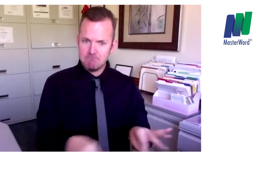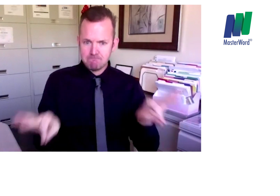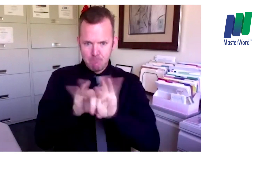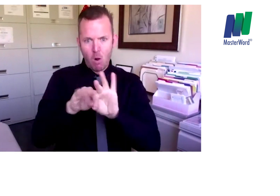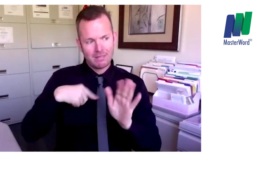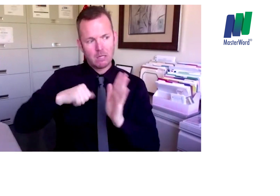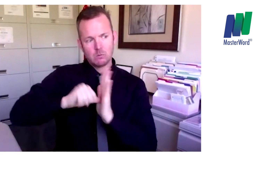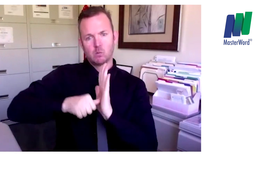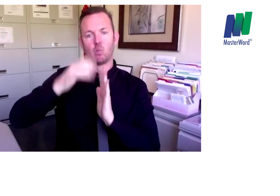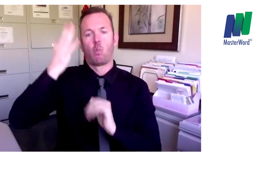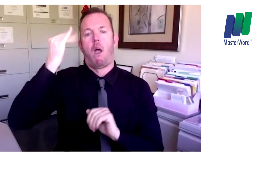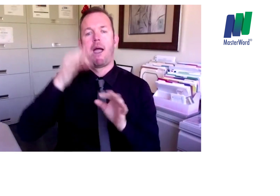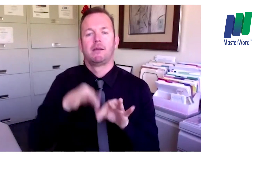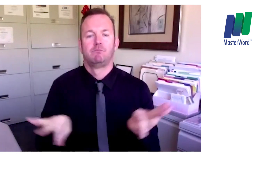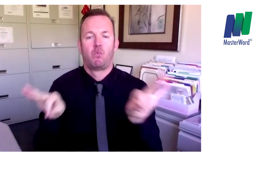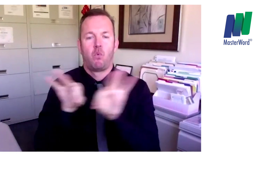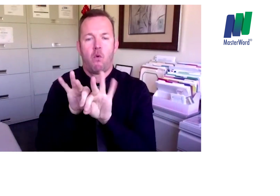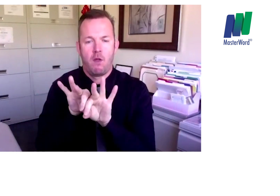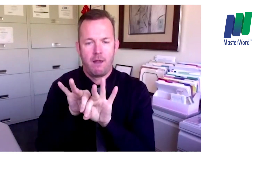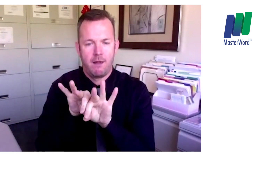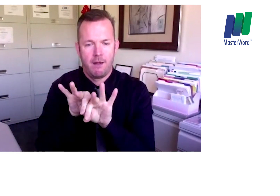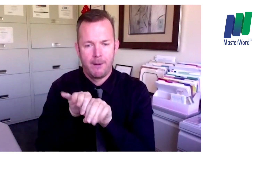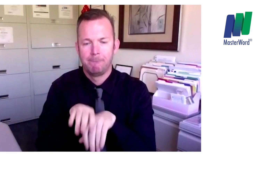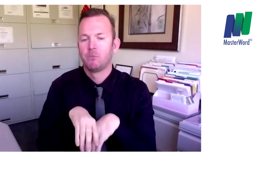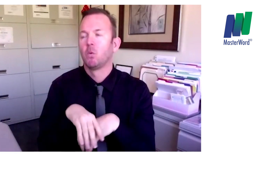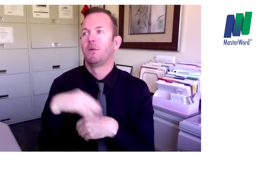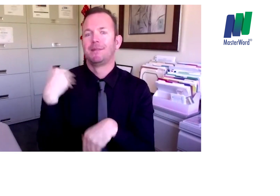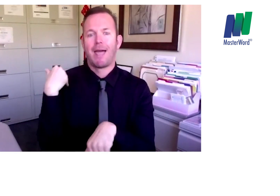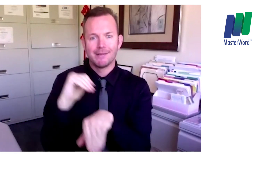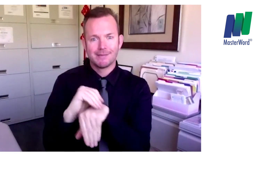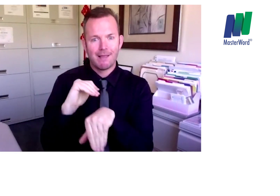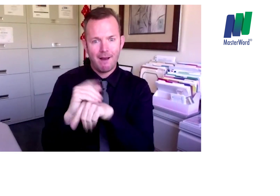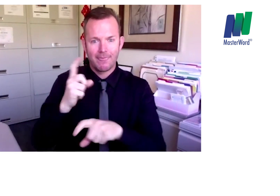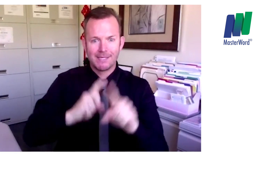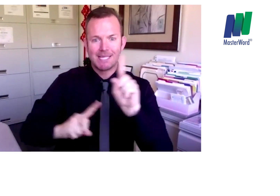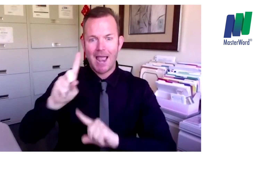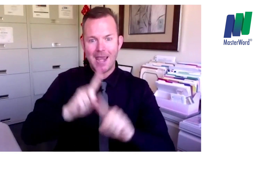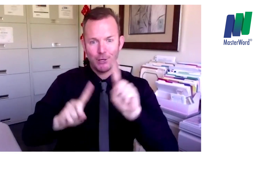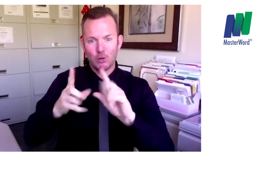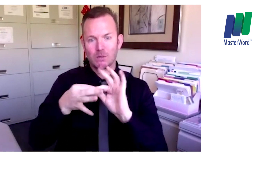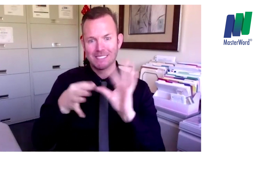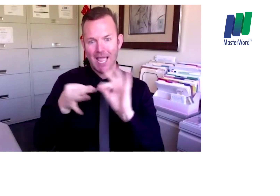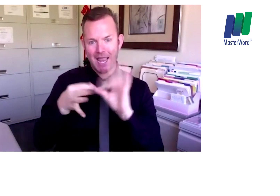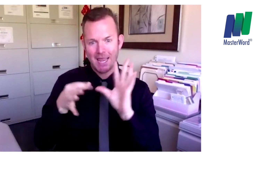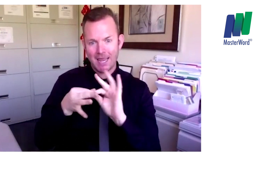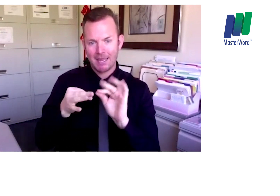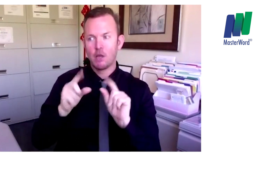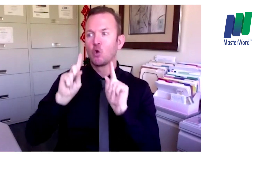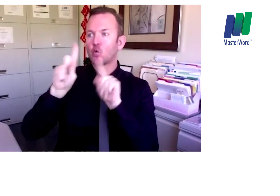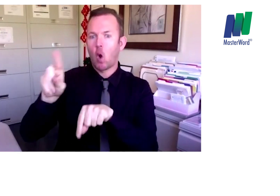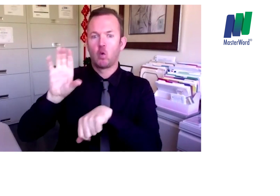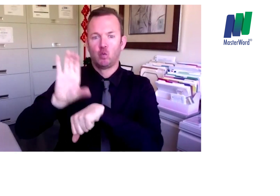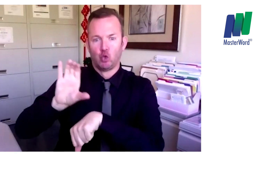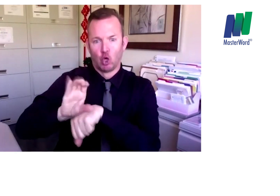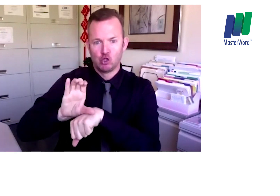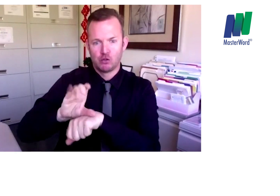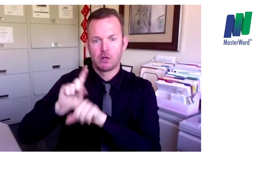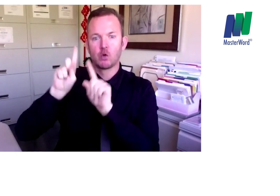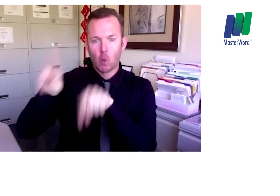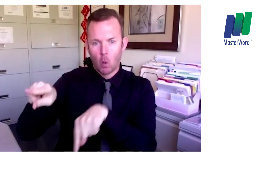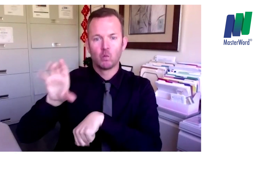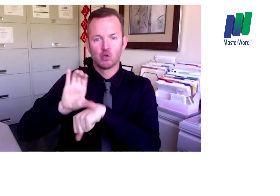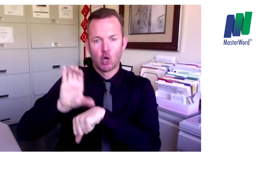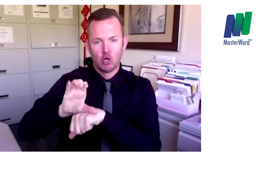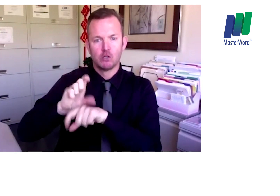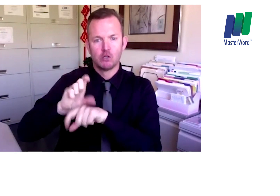place. And obviously it was important information, and the deaf community didn't get that information because what was being said in